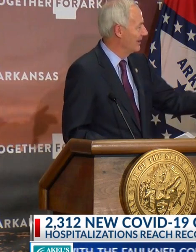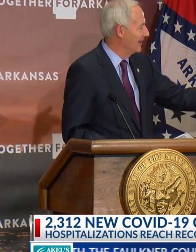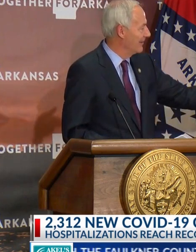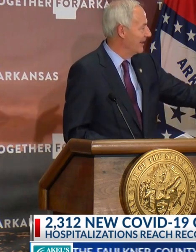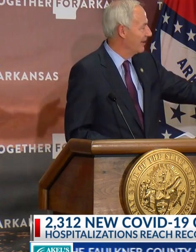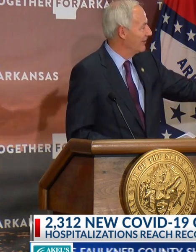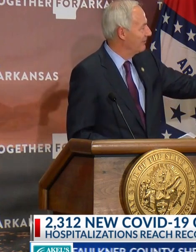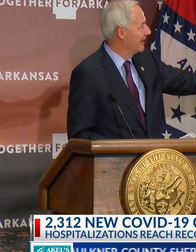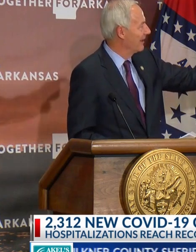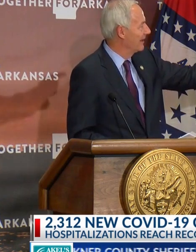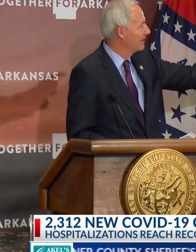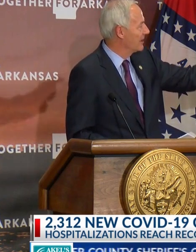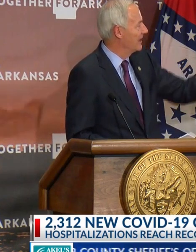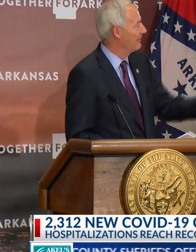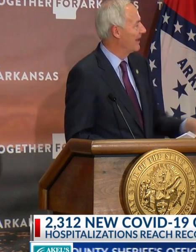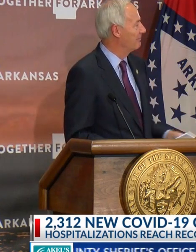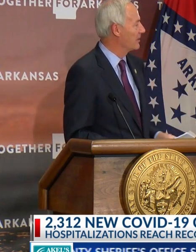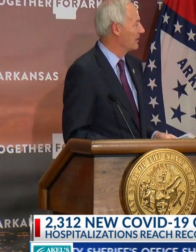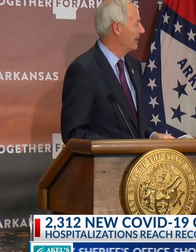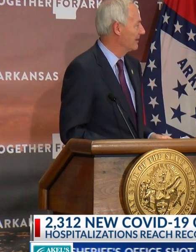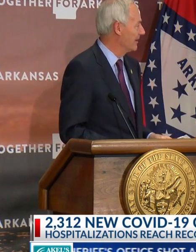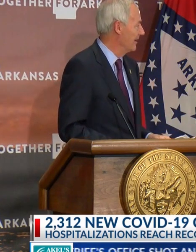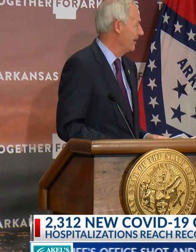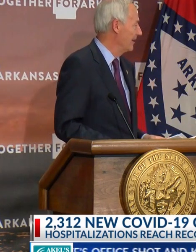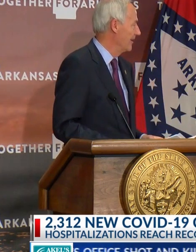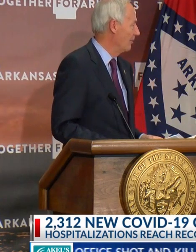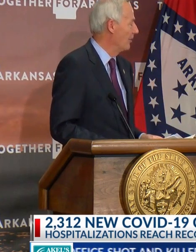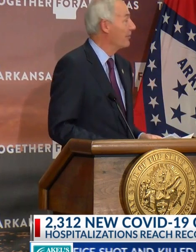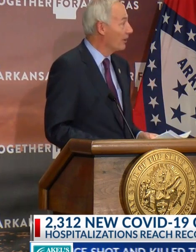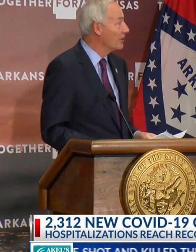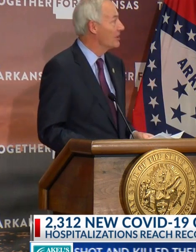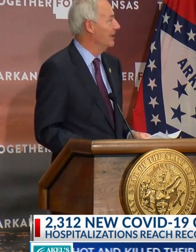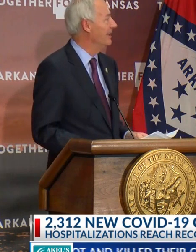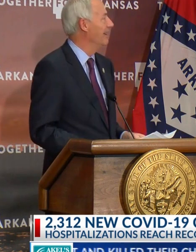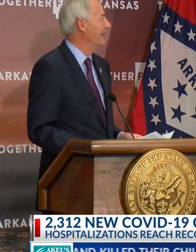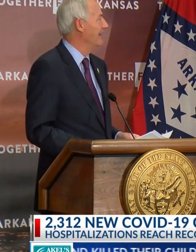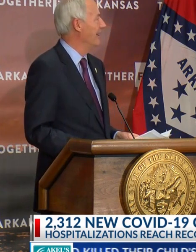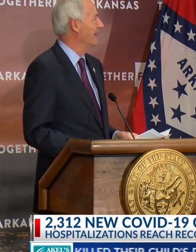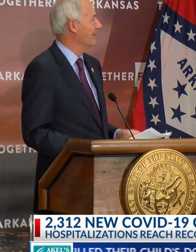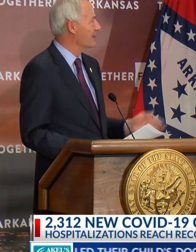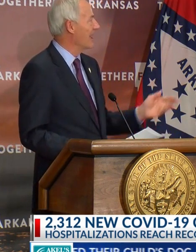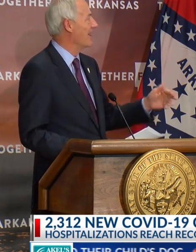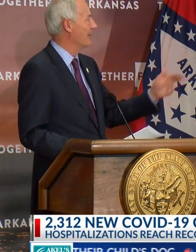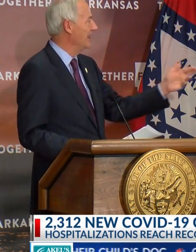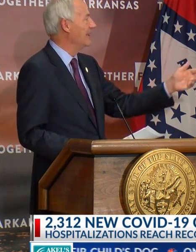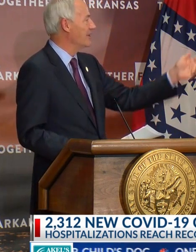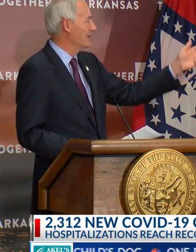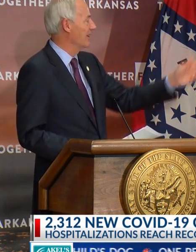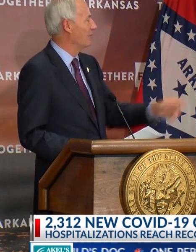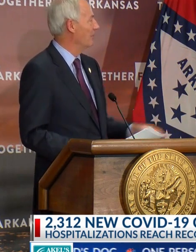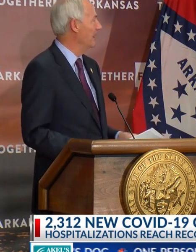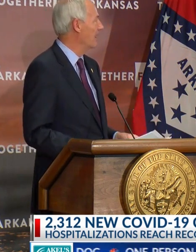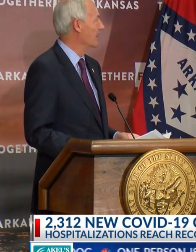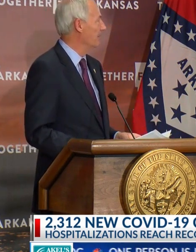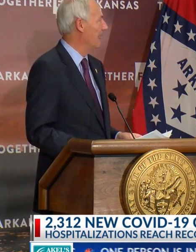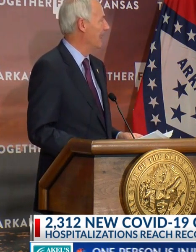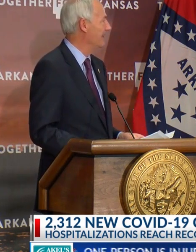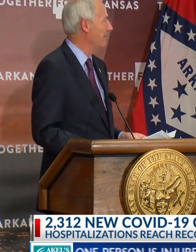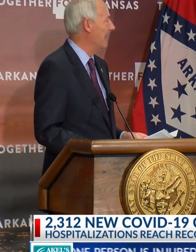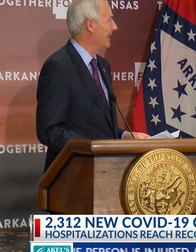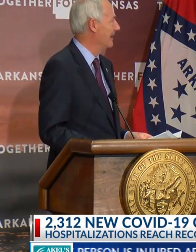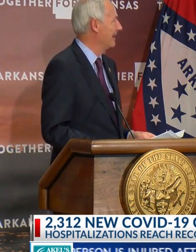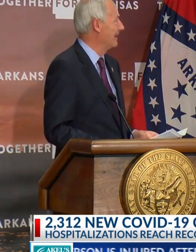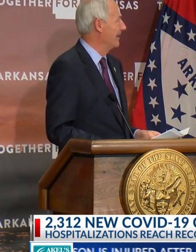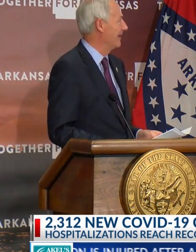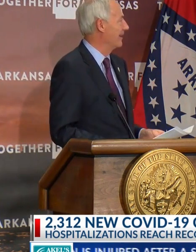Southeast, and there the ventilators, 85% on Thursday in the Southeast were being